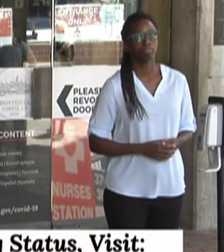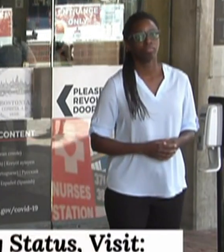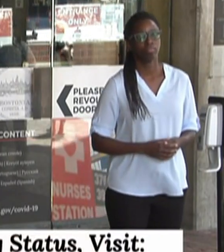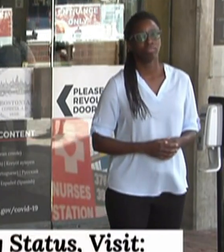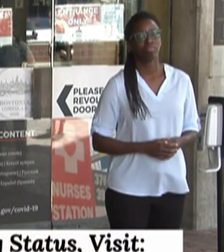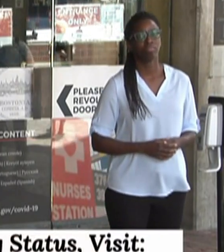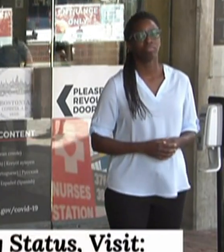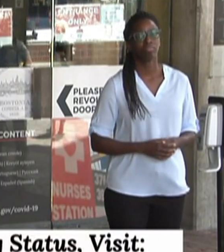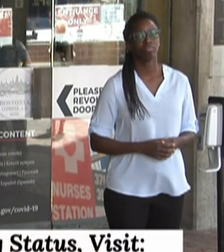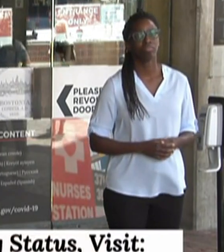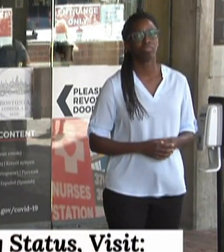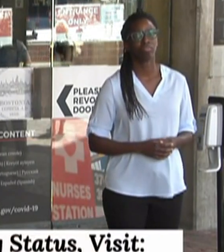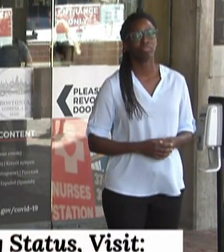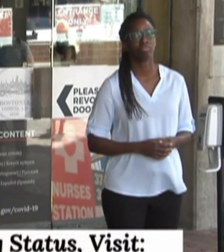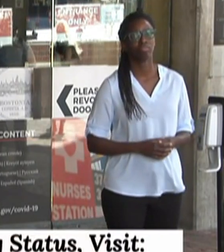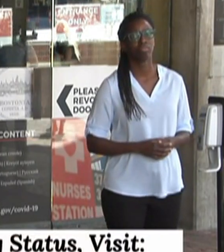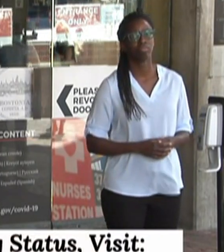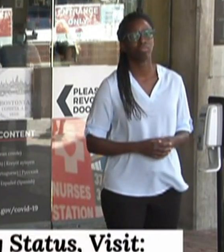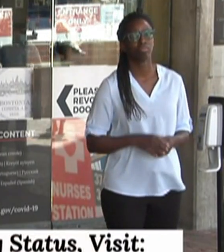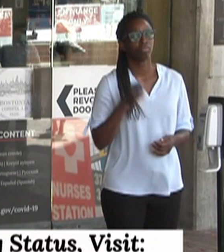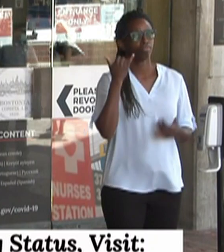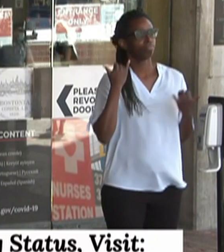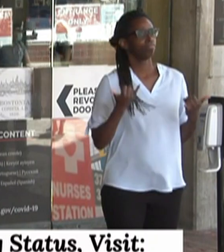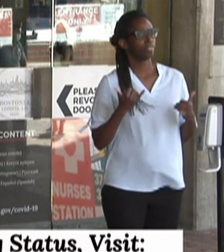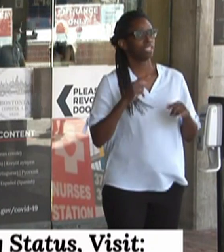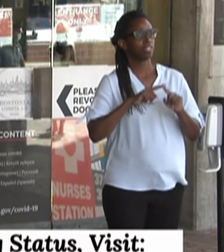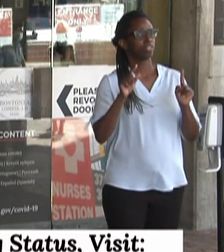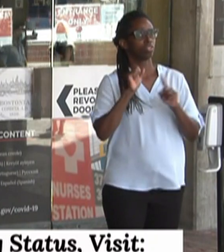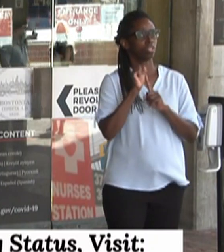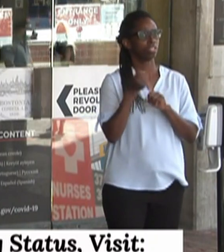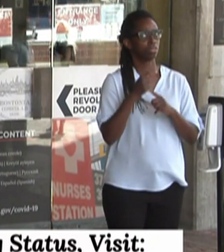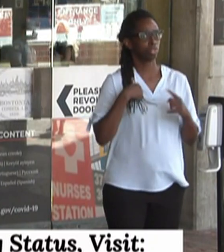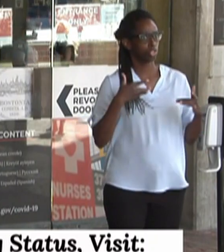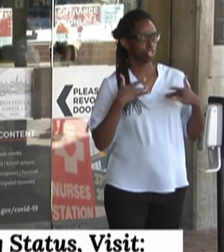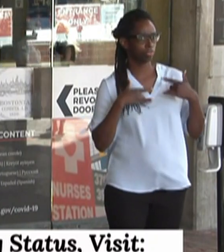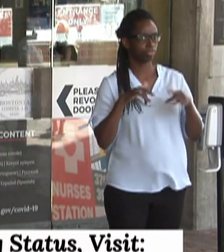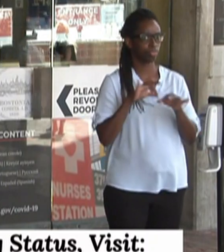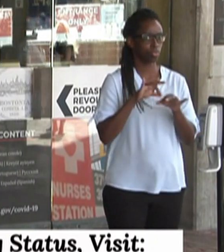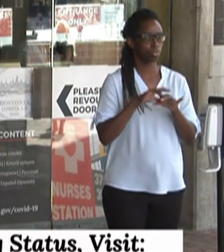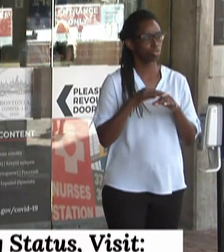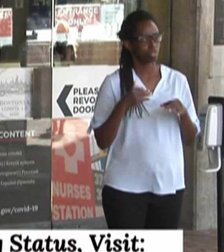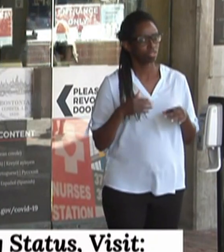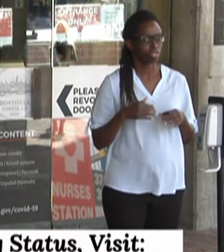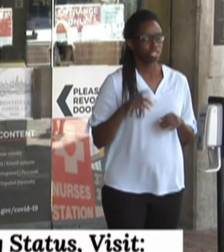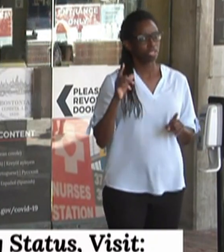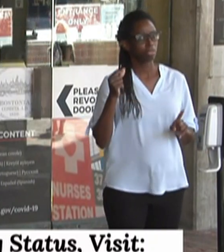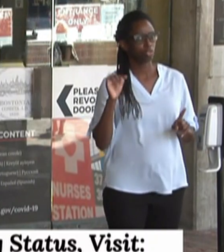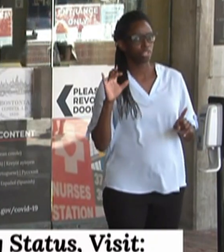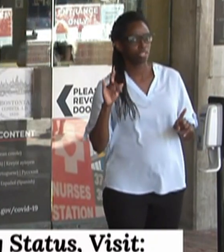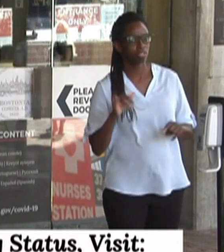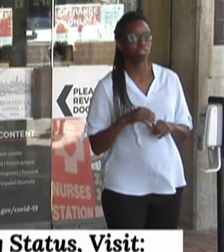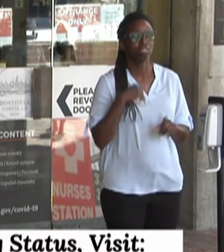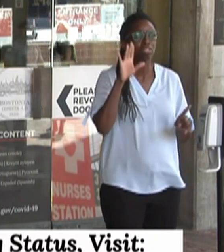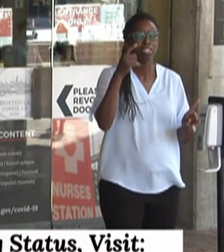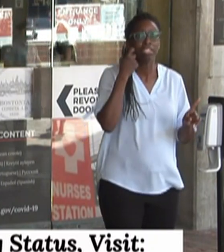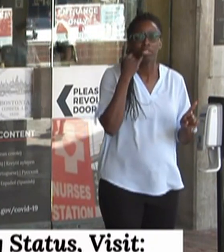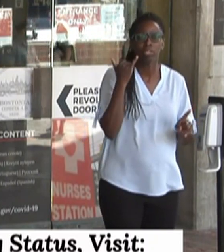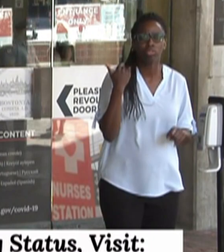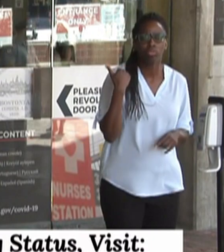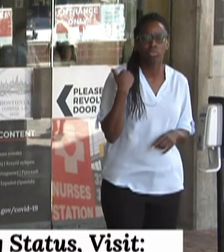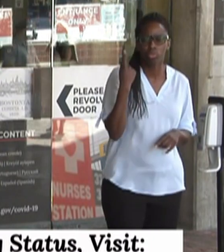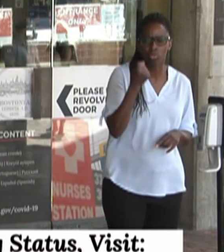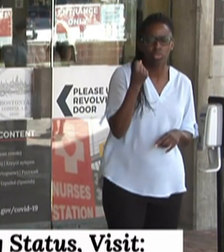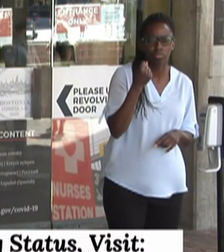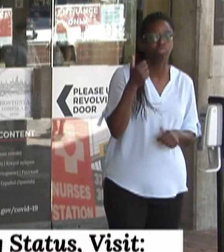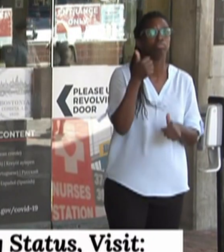that we face this year. On, I believe it was Monday or Tuesday, there was an argument in front of the Supreme Court, and I support the argument that